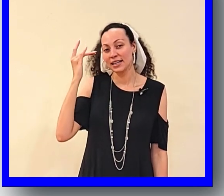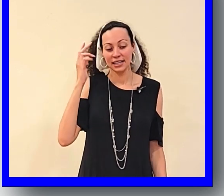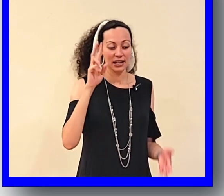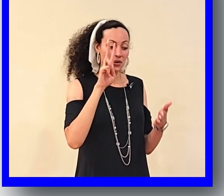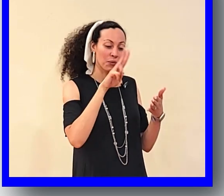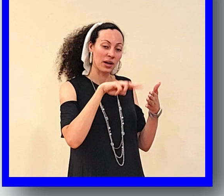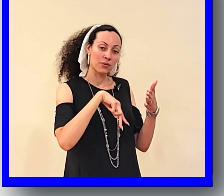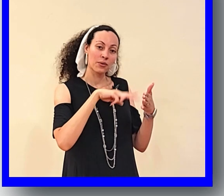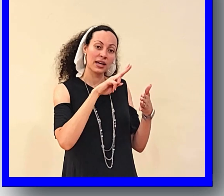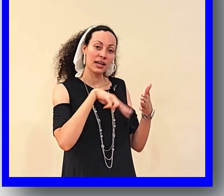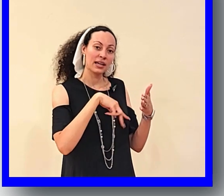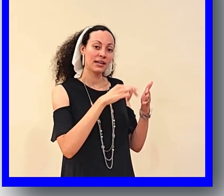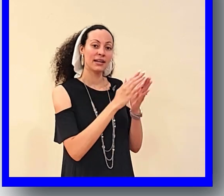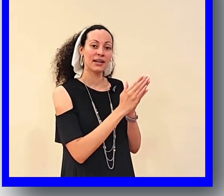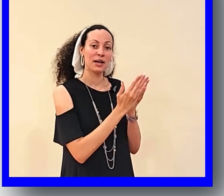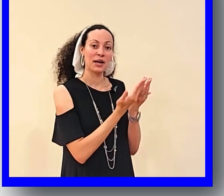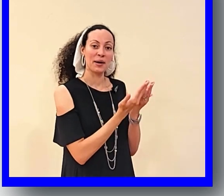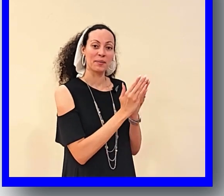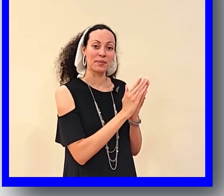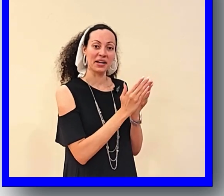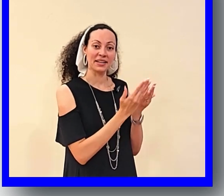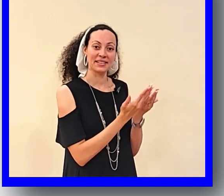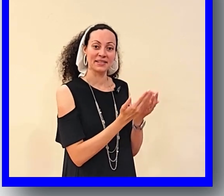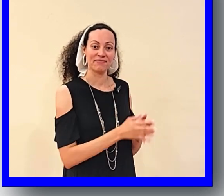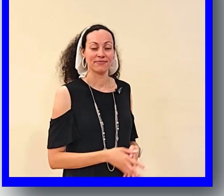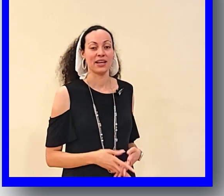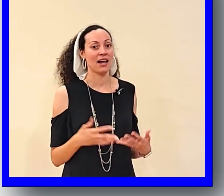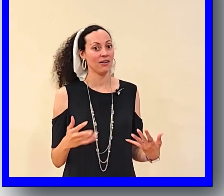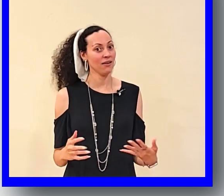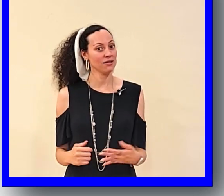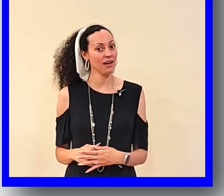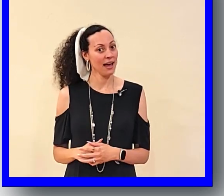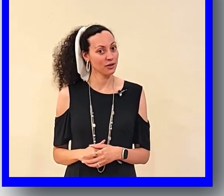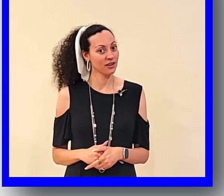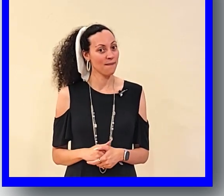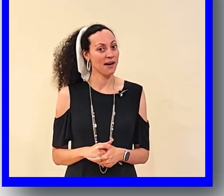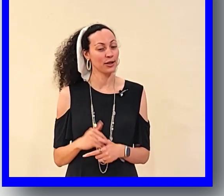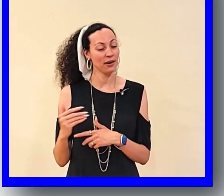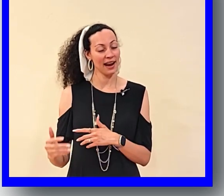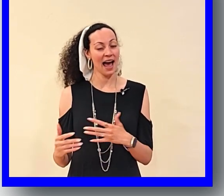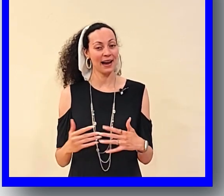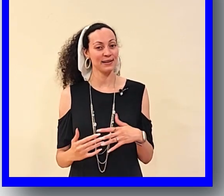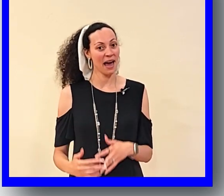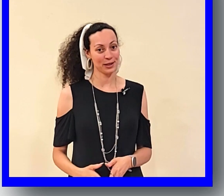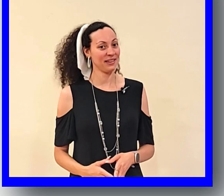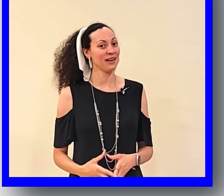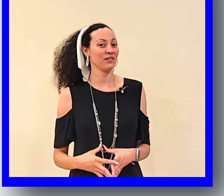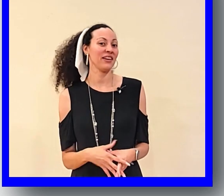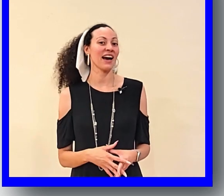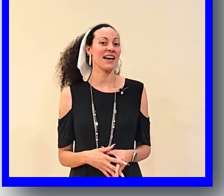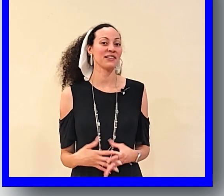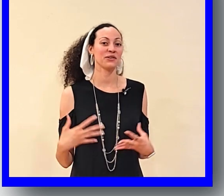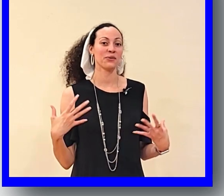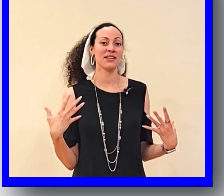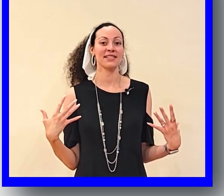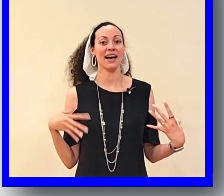Why? We read books. I know that was a lot extra, but I try to add some extra things for